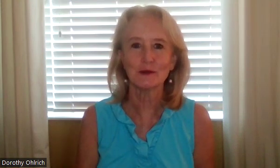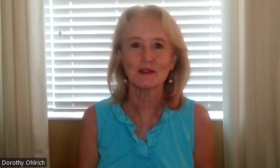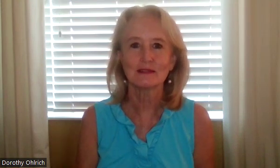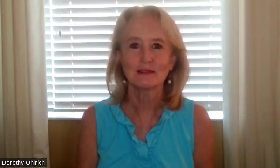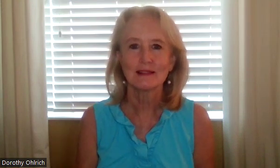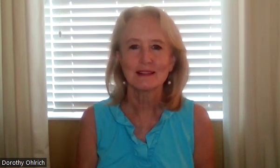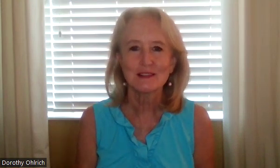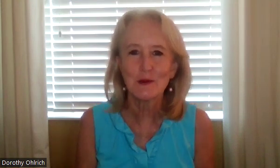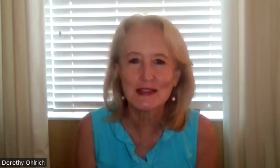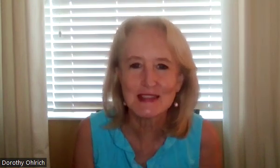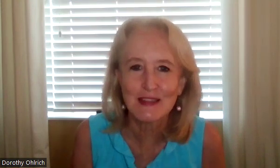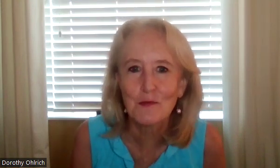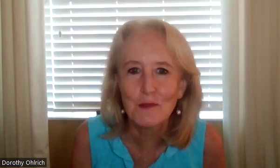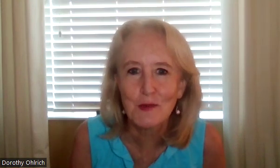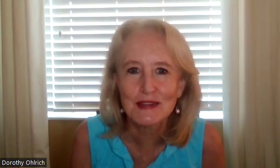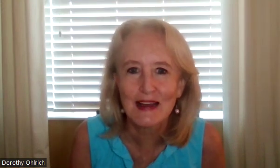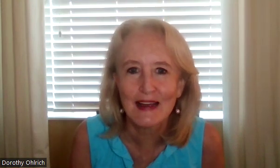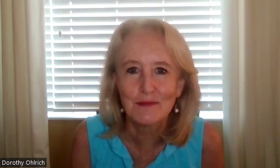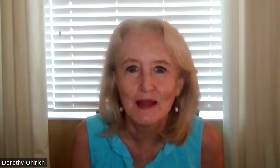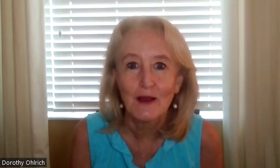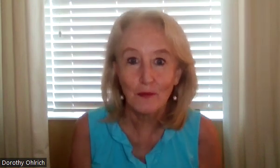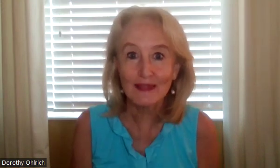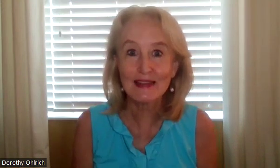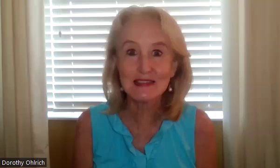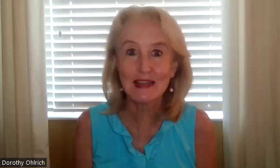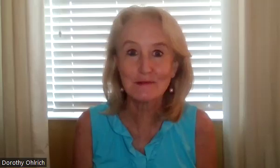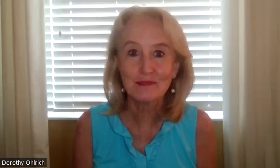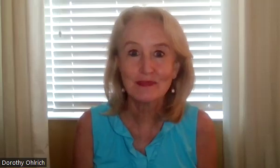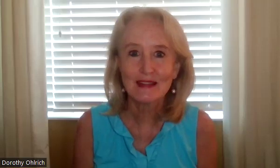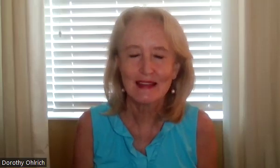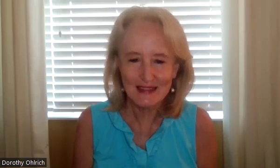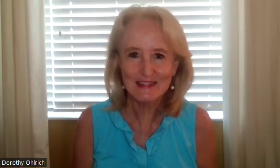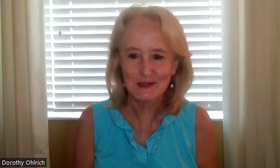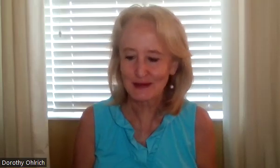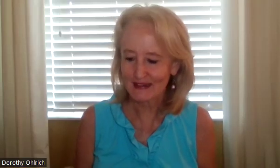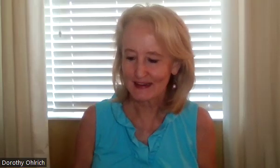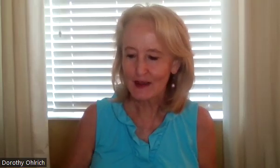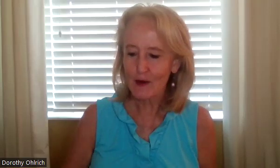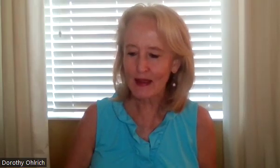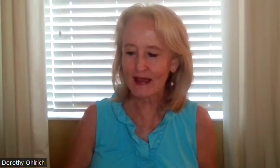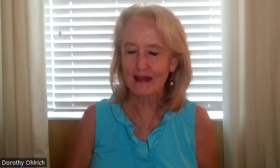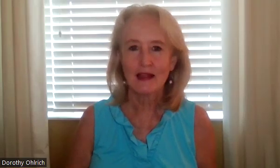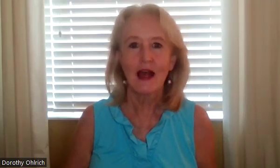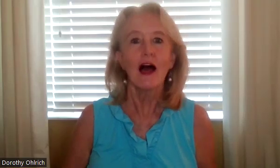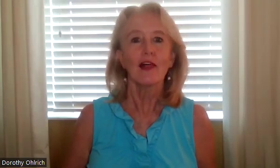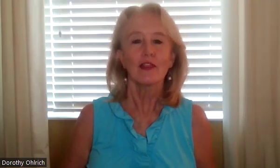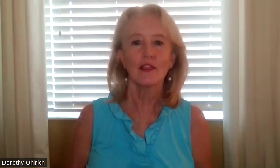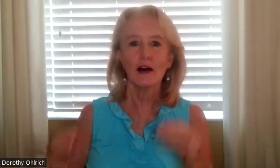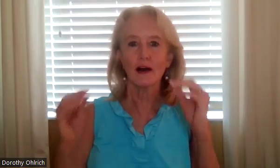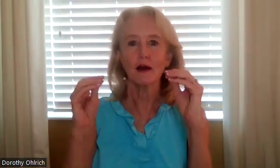Do you want to sing them one more time? One last time? Let's do it. Okay.